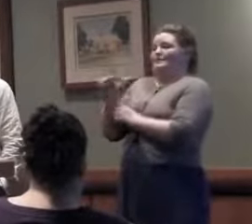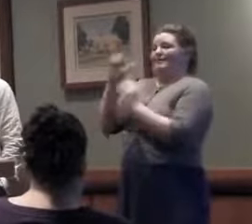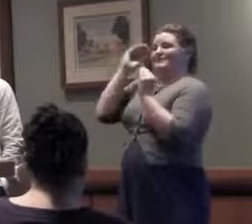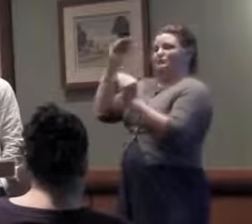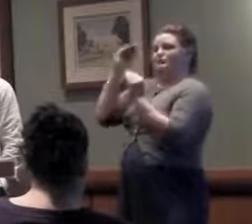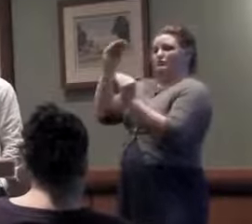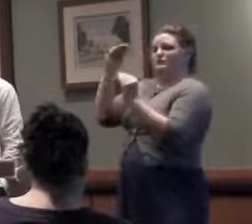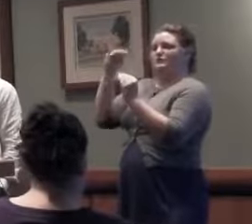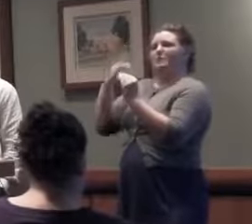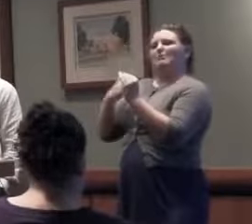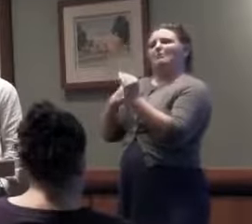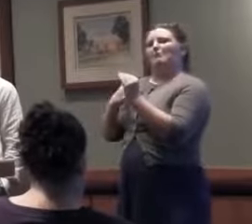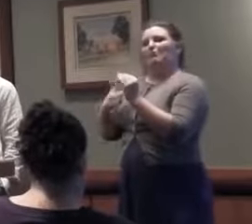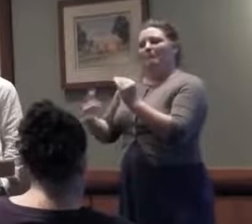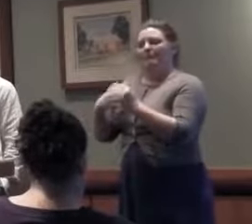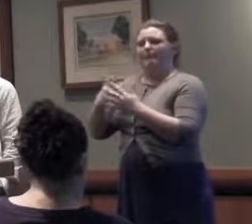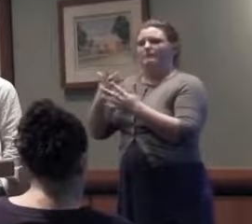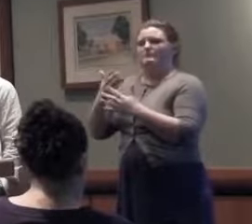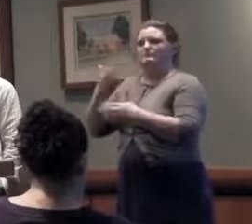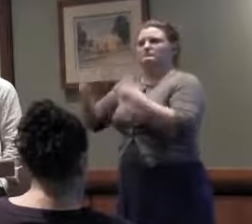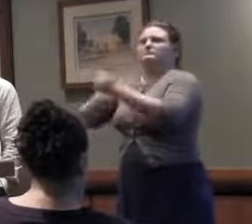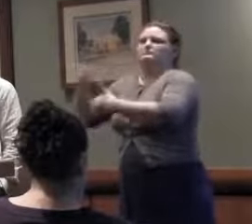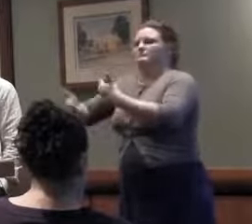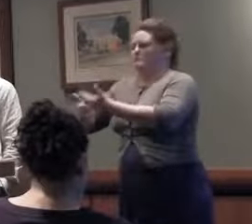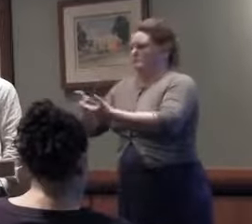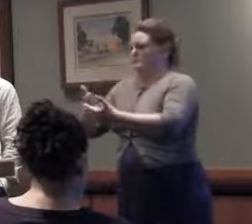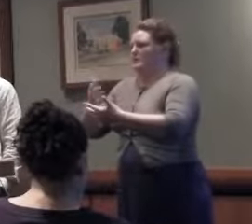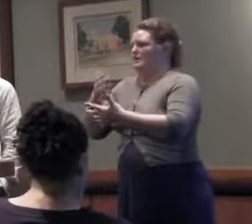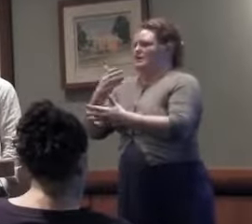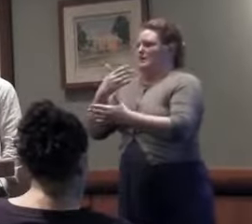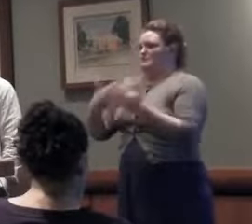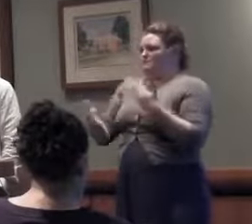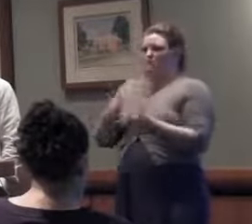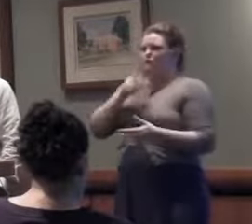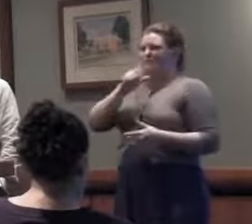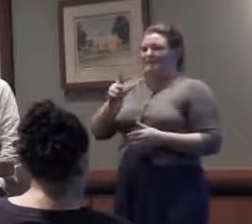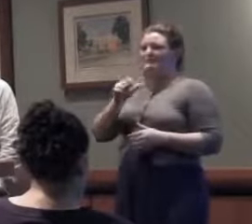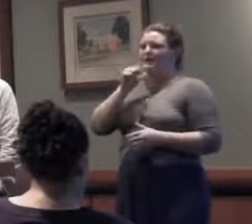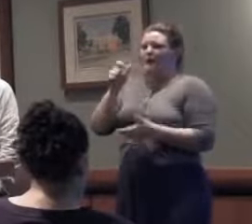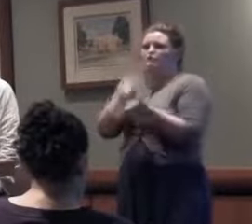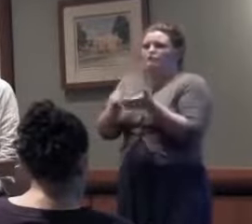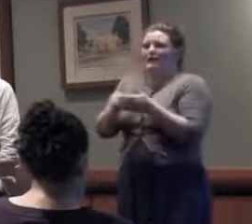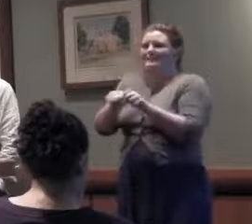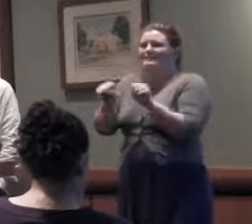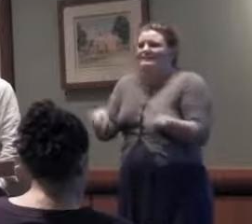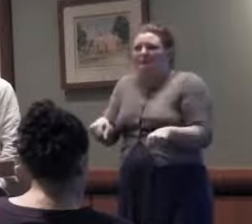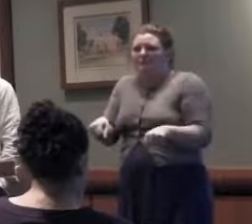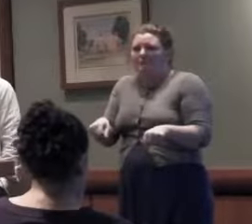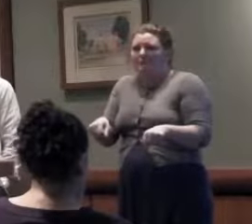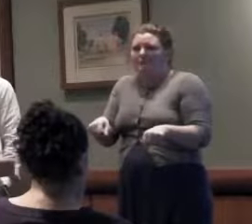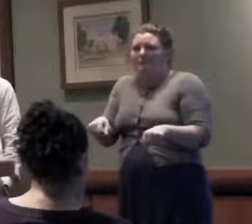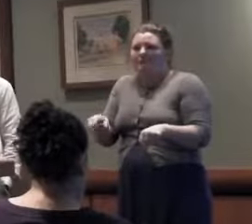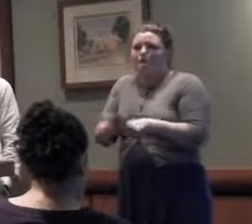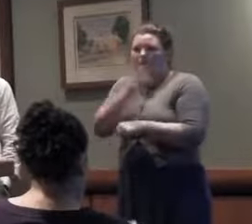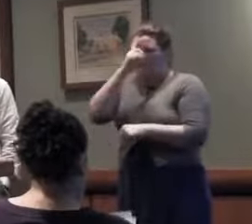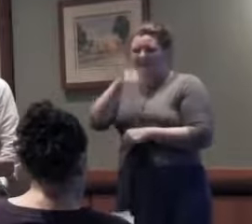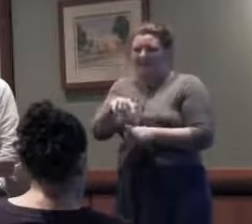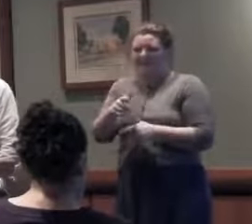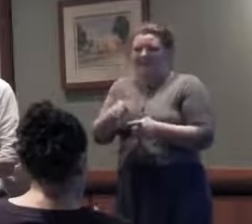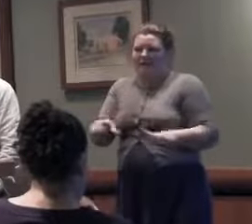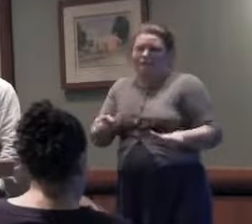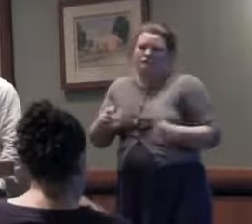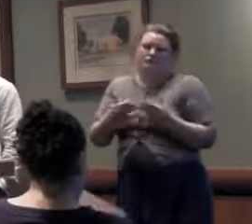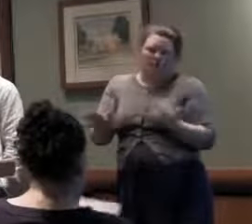is usually conducted. Even though there's not a writing system that's generally used for the